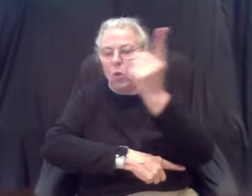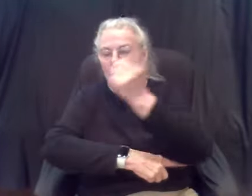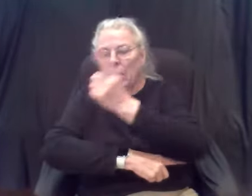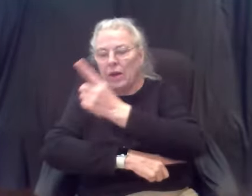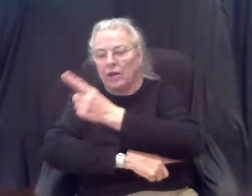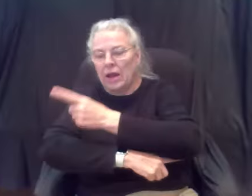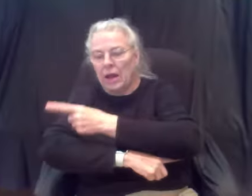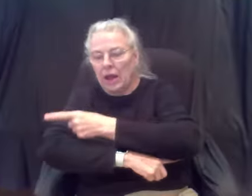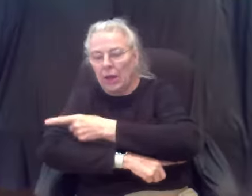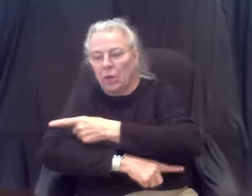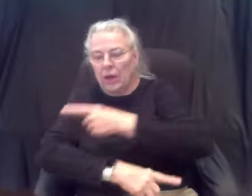One day when